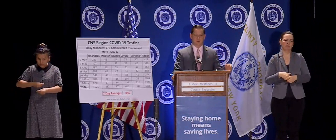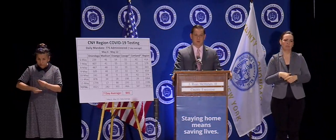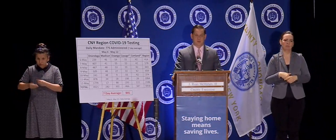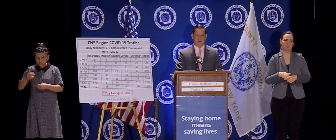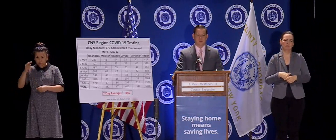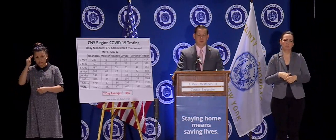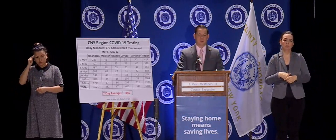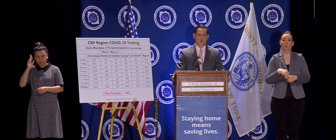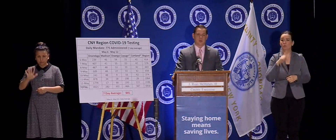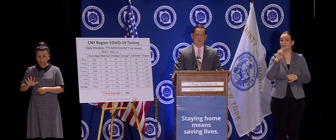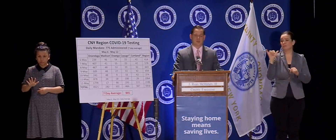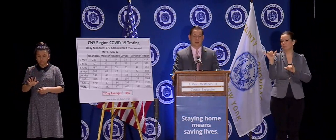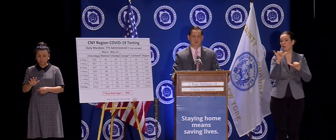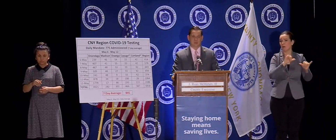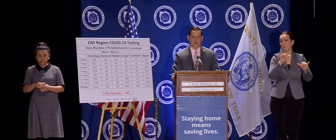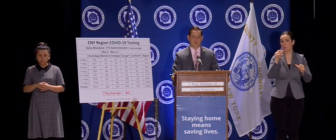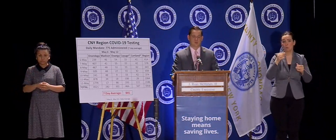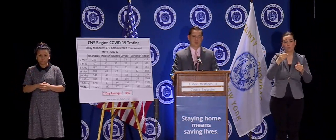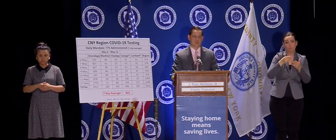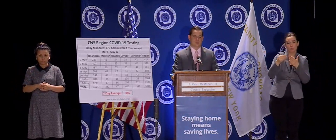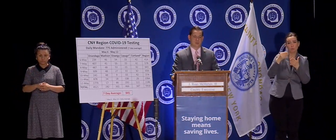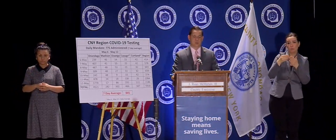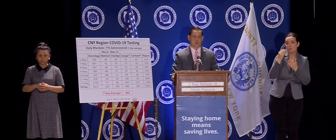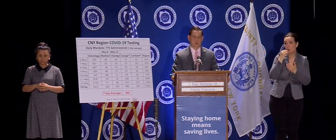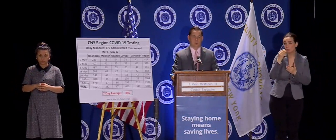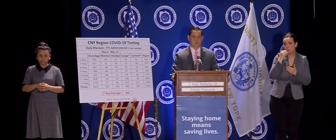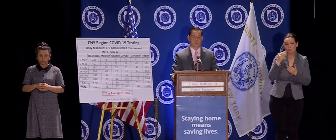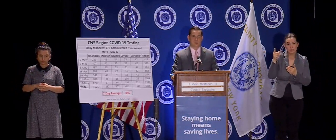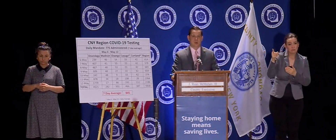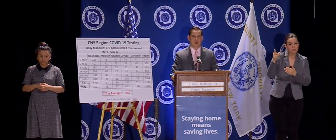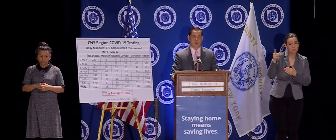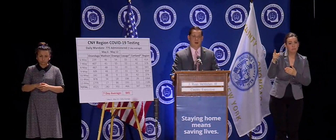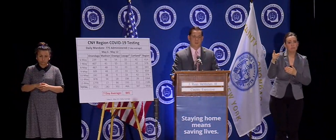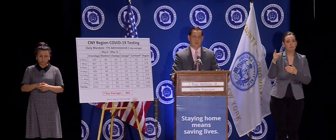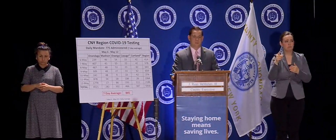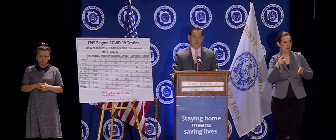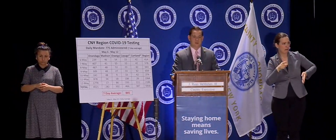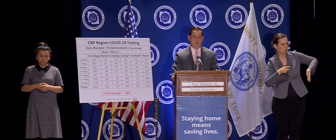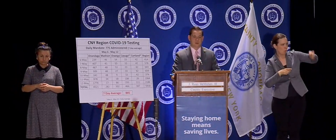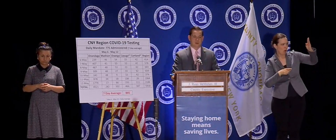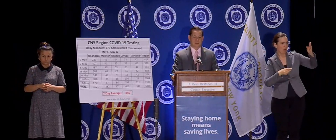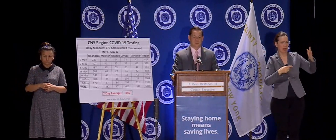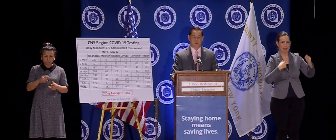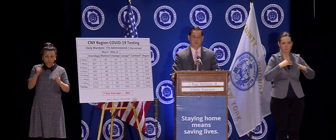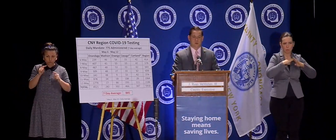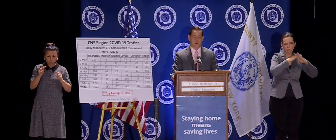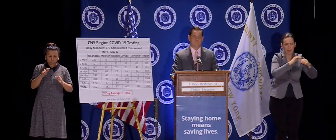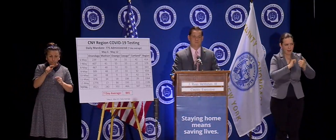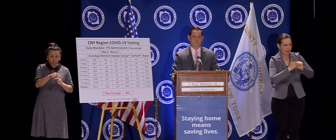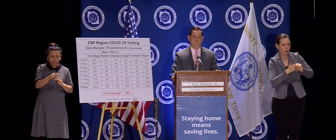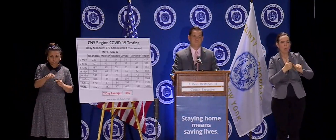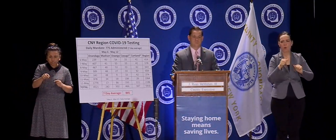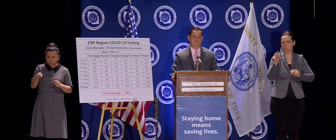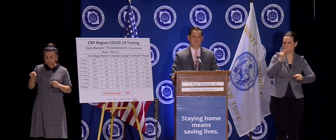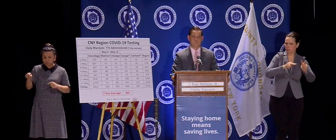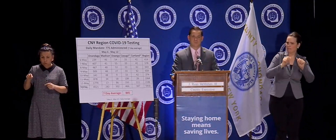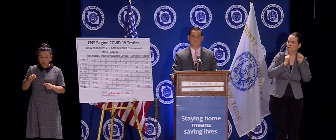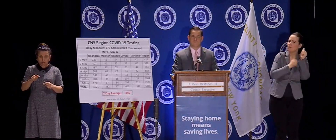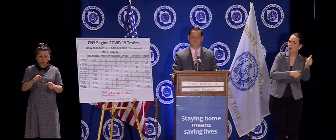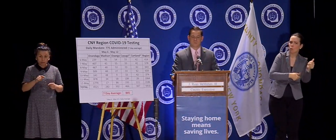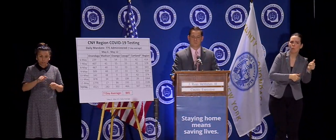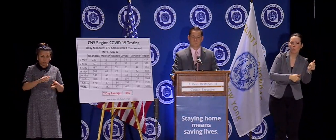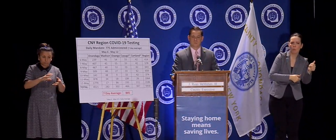that have been doing this, that you can reach out to your associations and your peer groups. But certainly, that's the bare minimum.